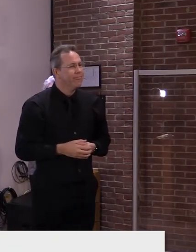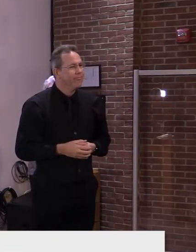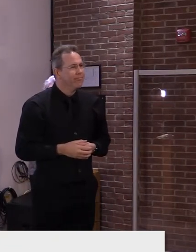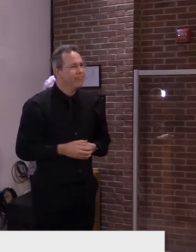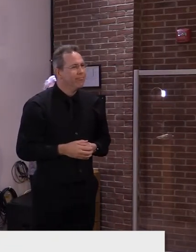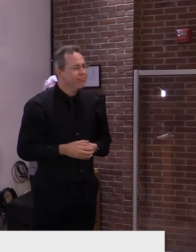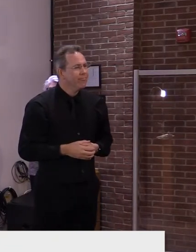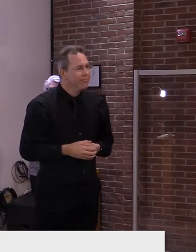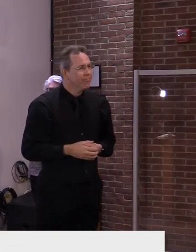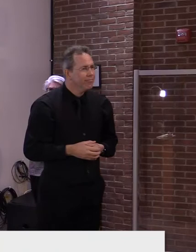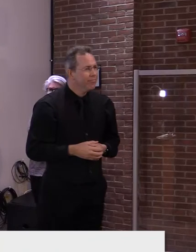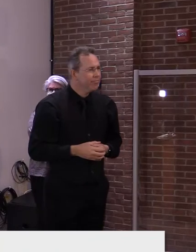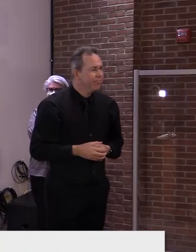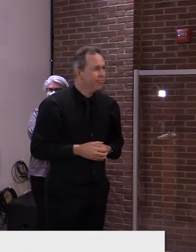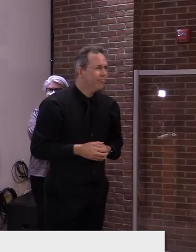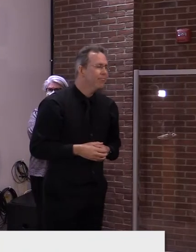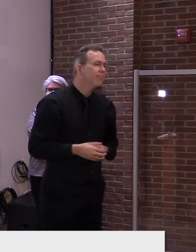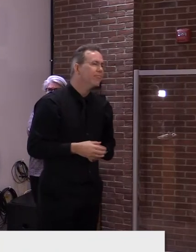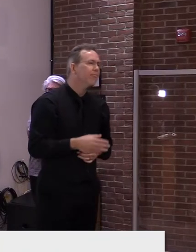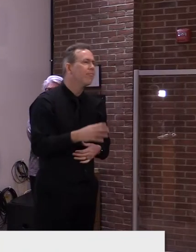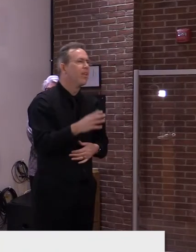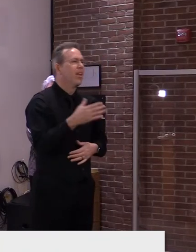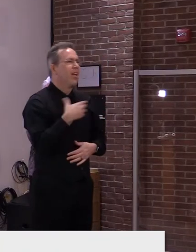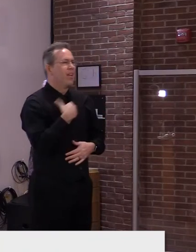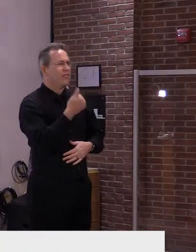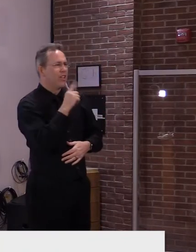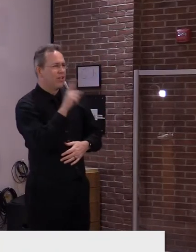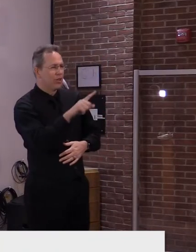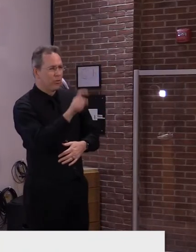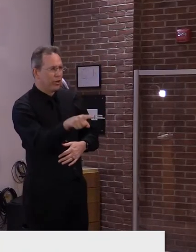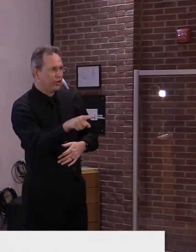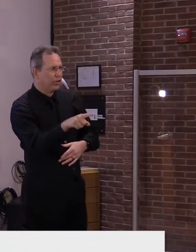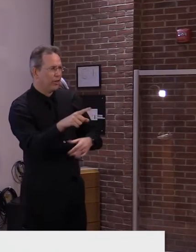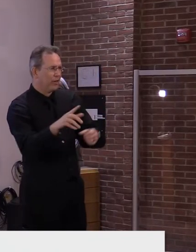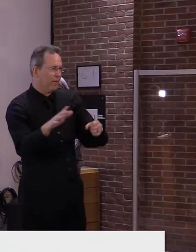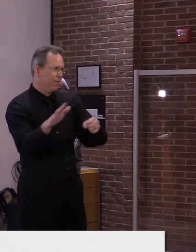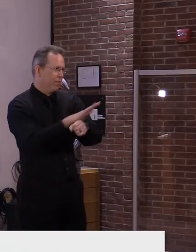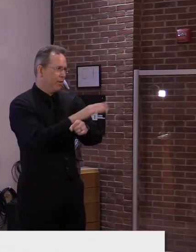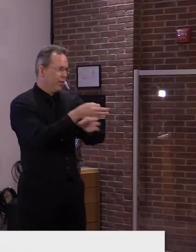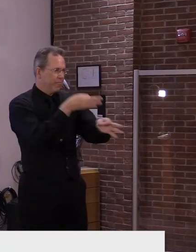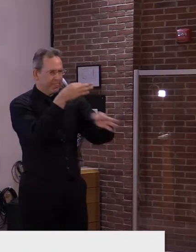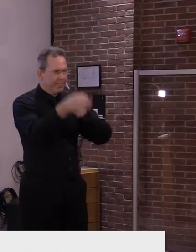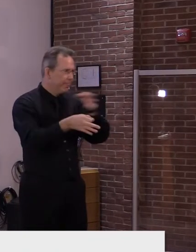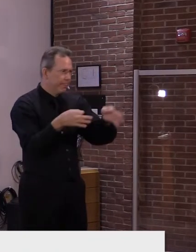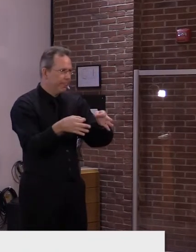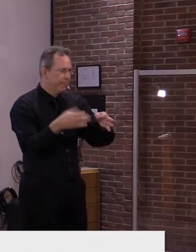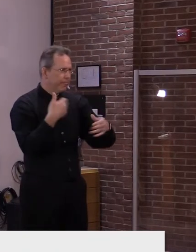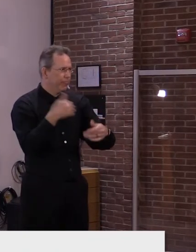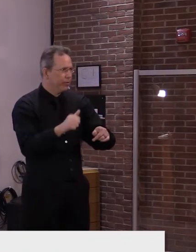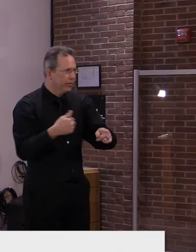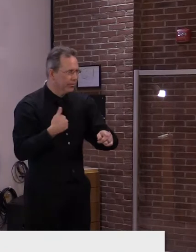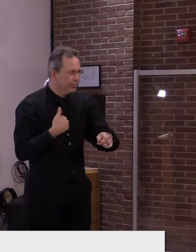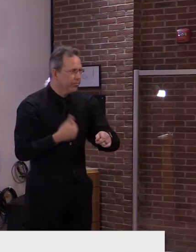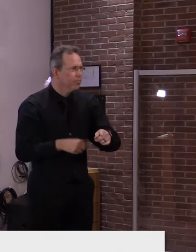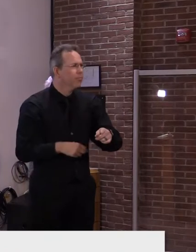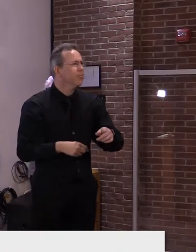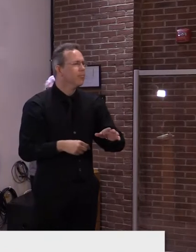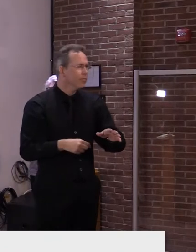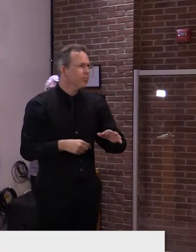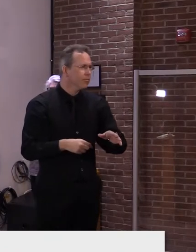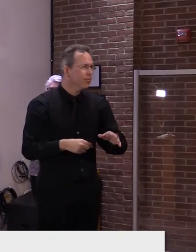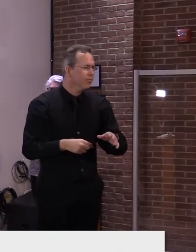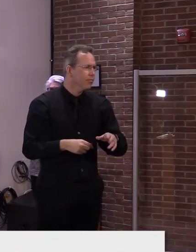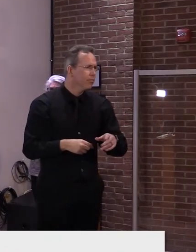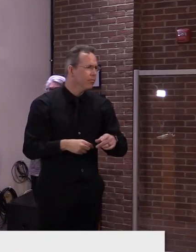Yeah, I'm going to try to answer your question completely, but with the caveat that this information was embargoed until